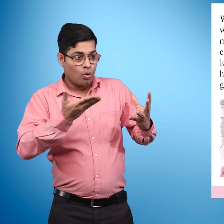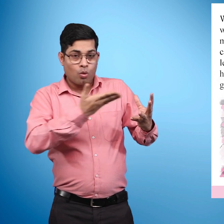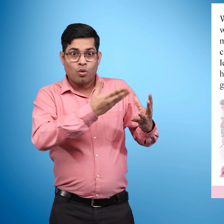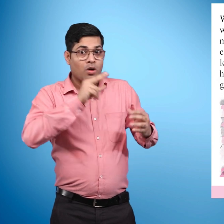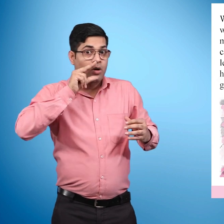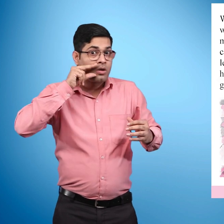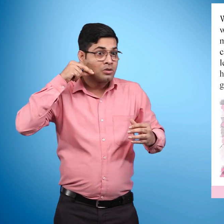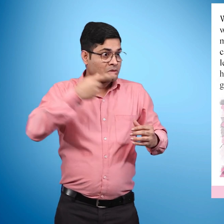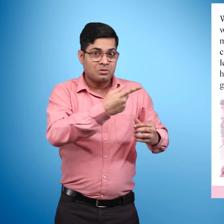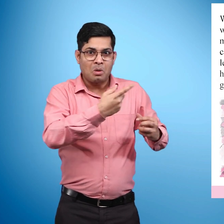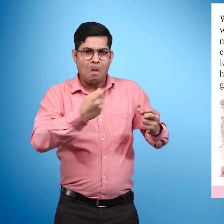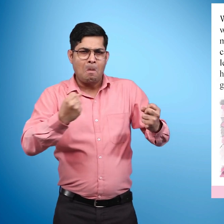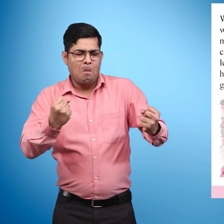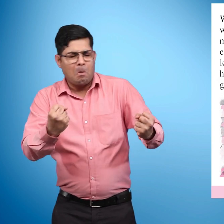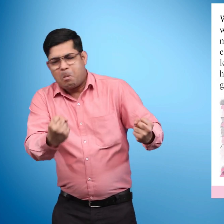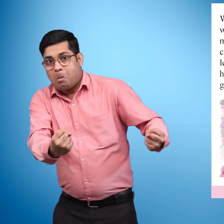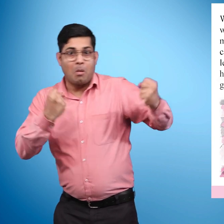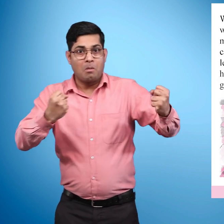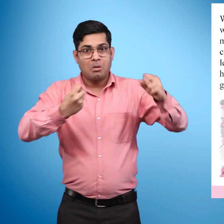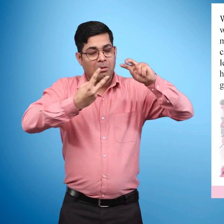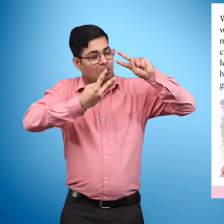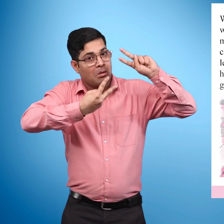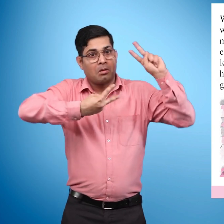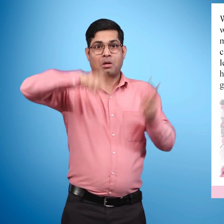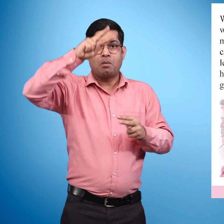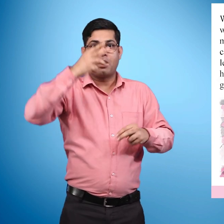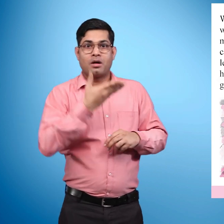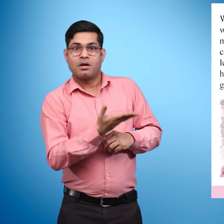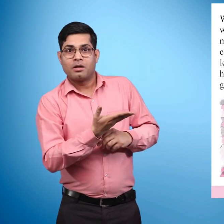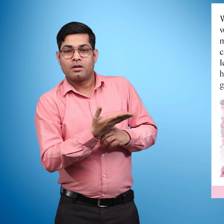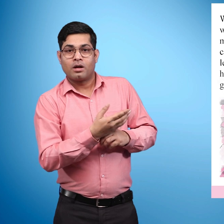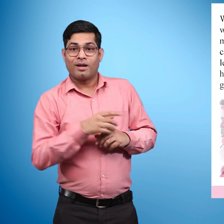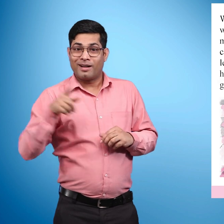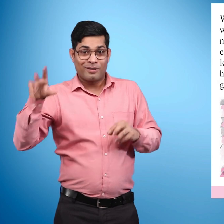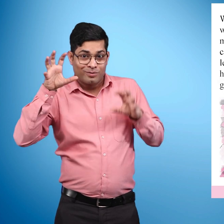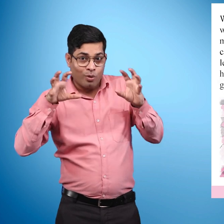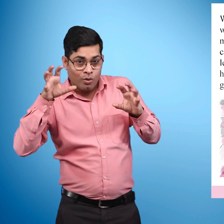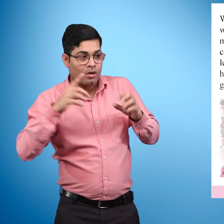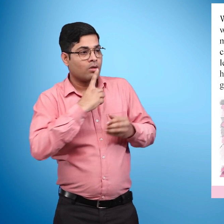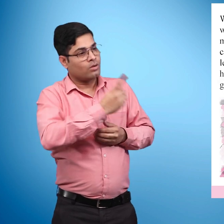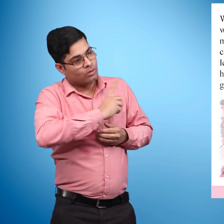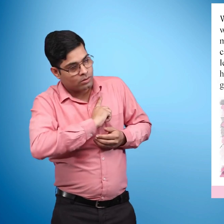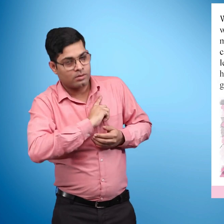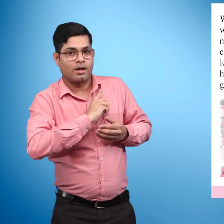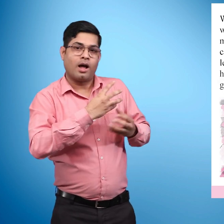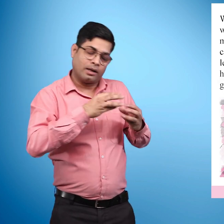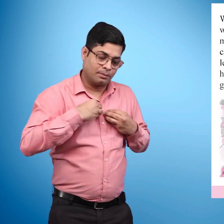Pahalwan's extraordinary strength, the ghost did as he was told. Alarm shot through